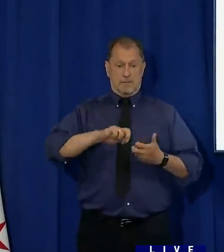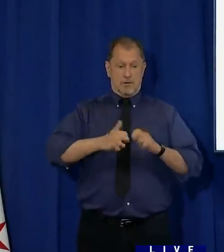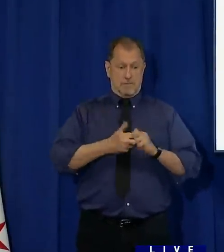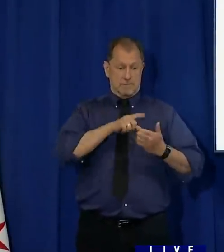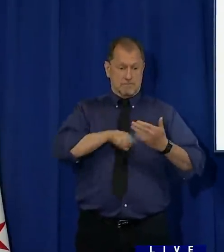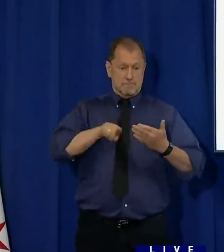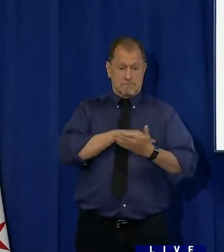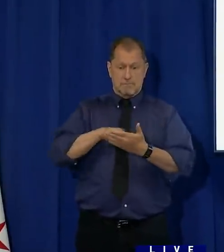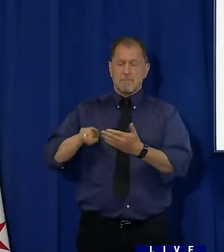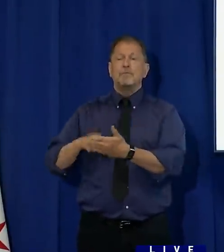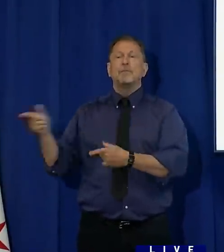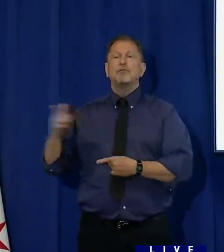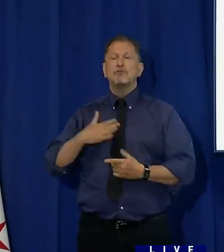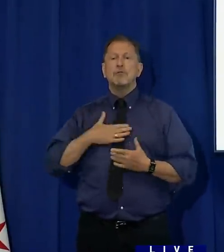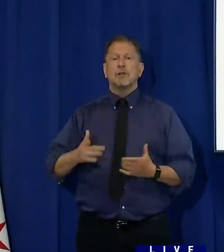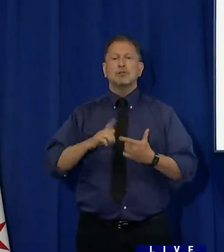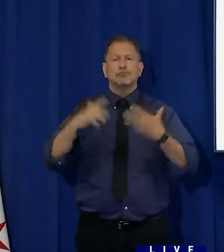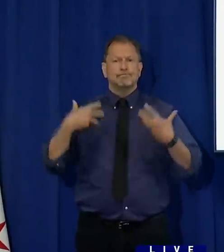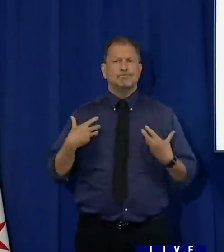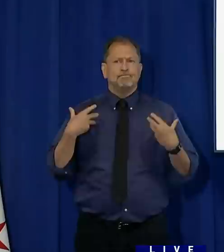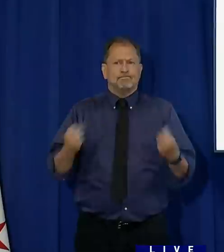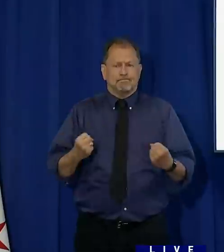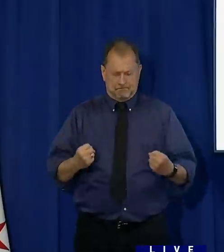And I wanted you to know that,